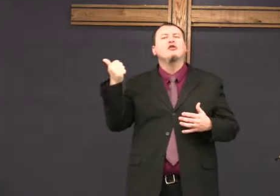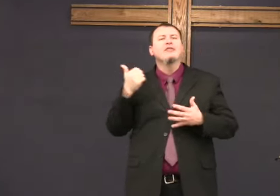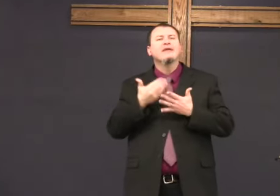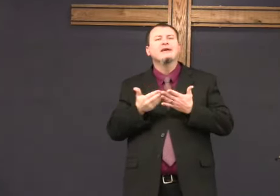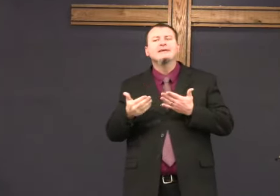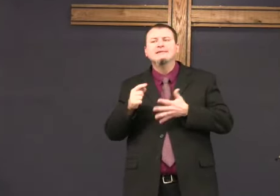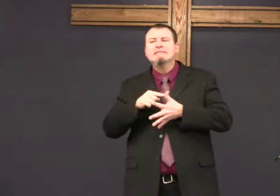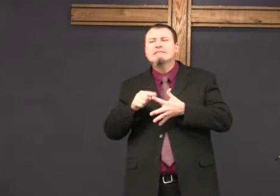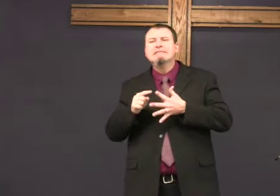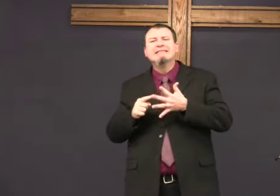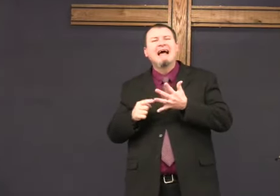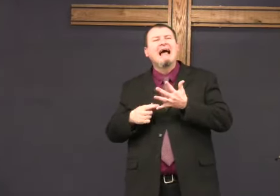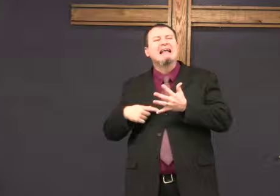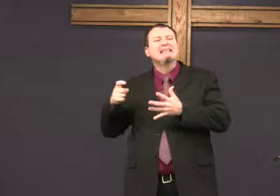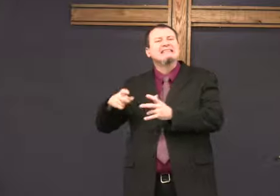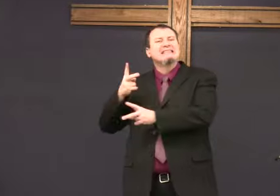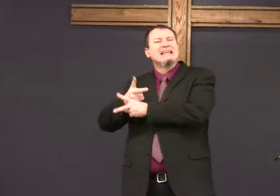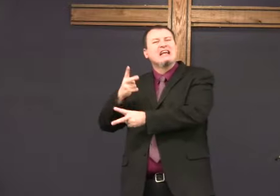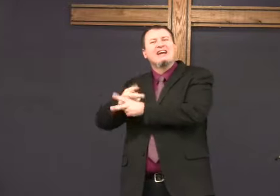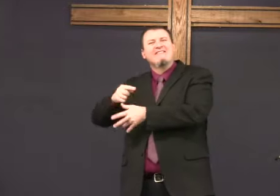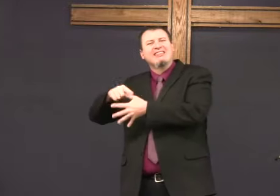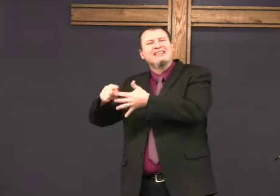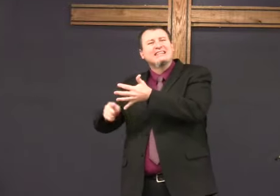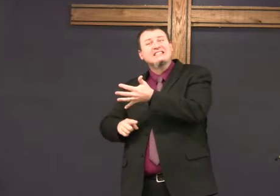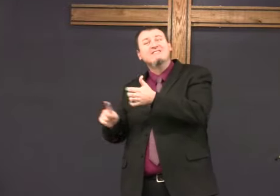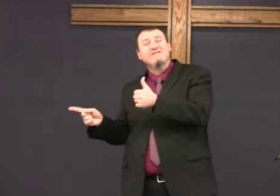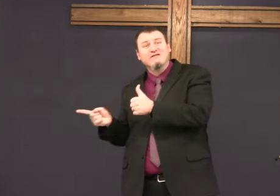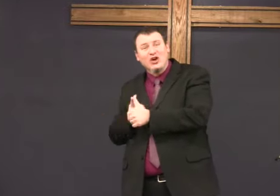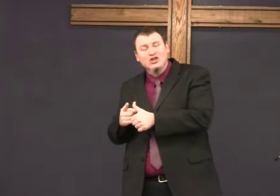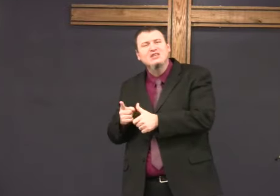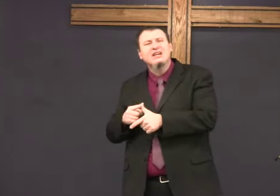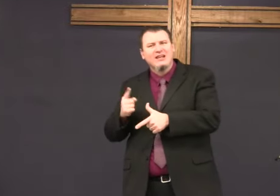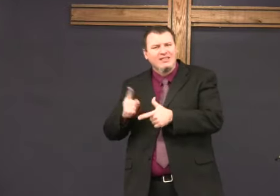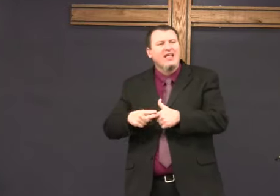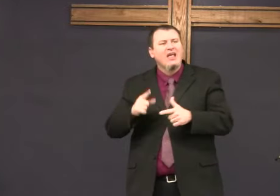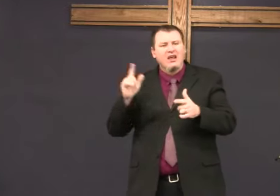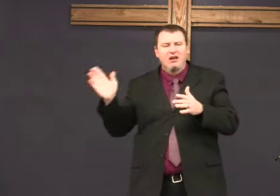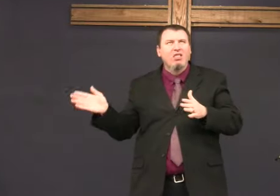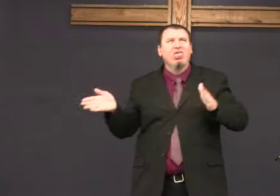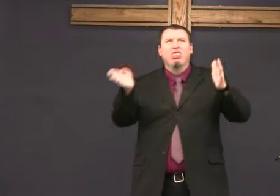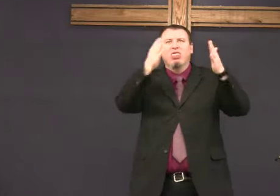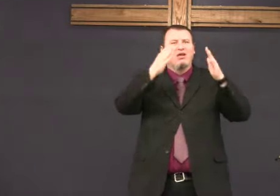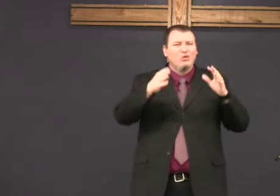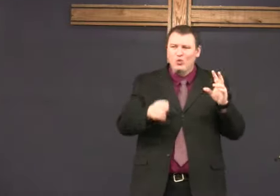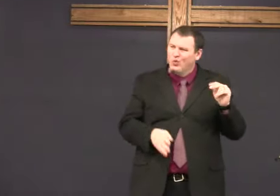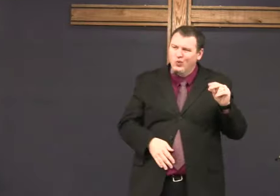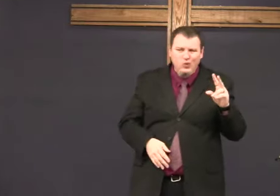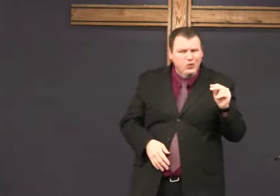distracted. And I have other things on my mind, other things that I need to take care of.